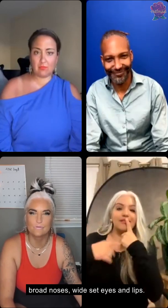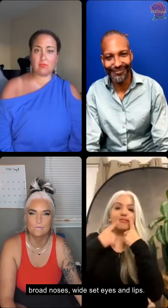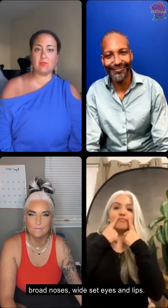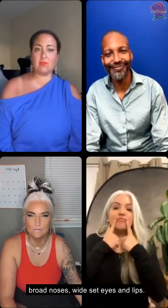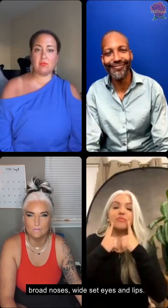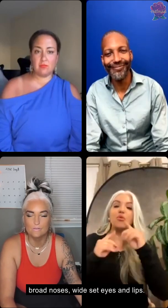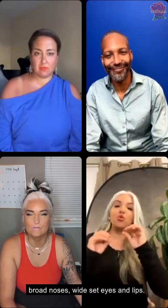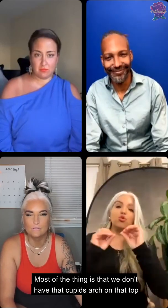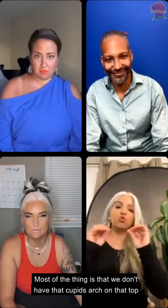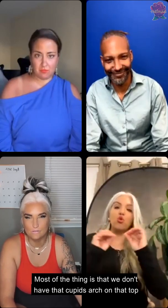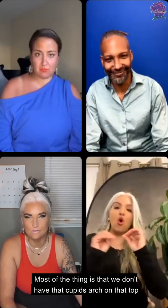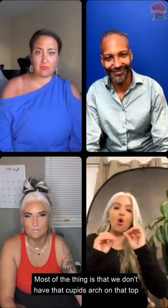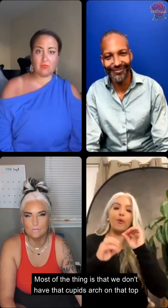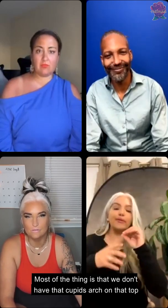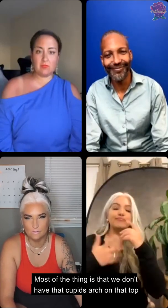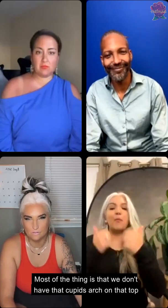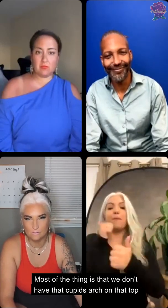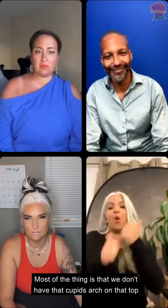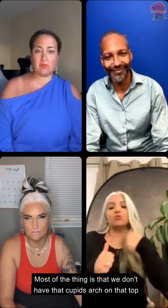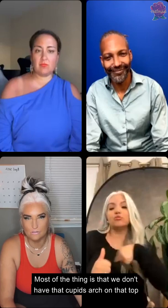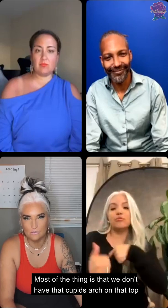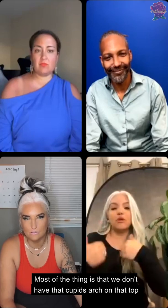and lips.